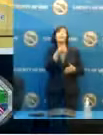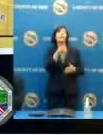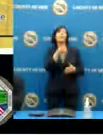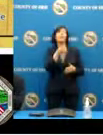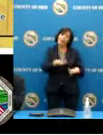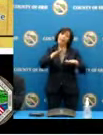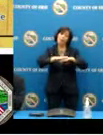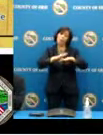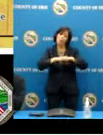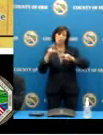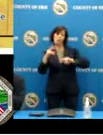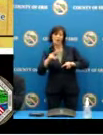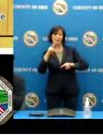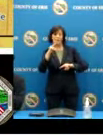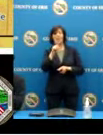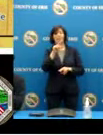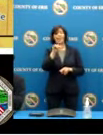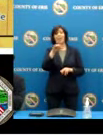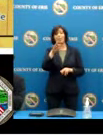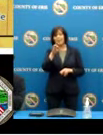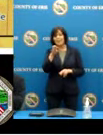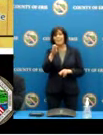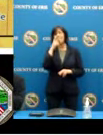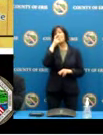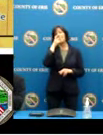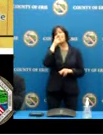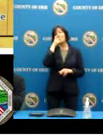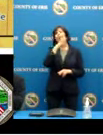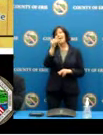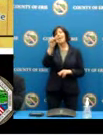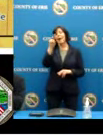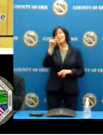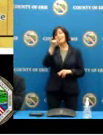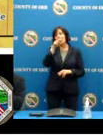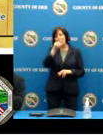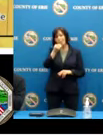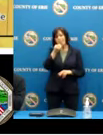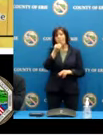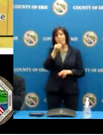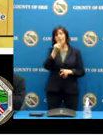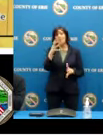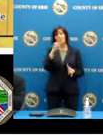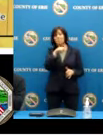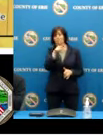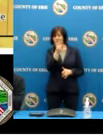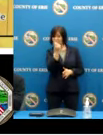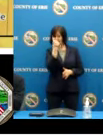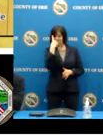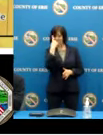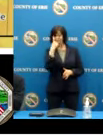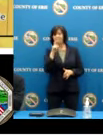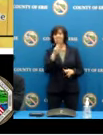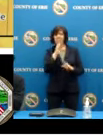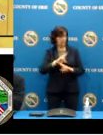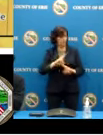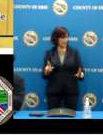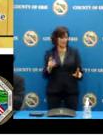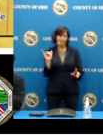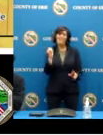say, for Lake Erie and parts of Lake Ontario. But we want people to understand that you need to be ready, like you are in